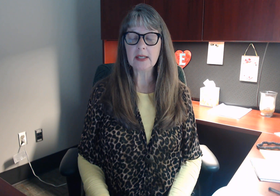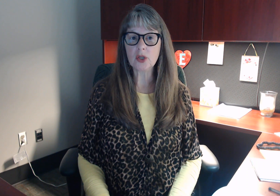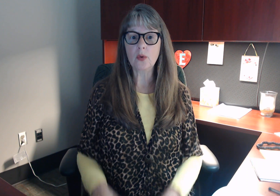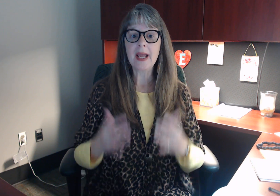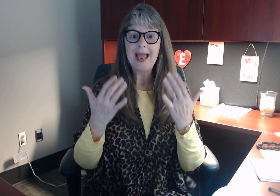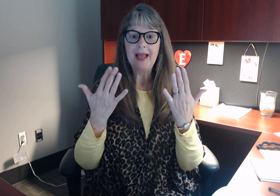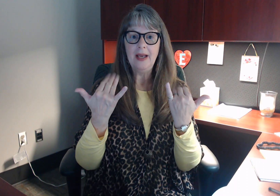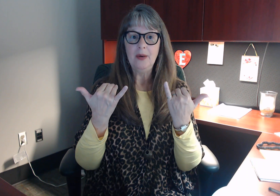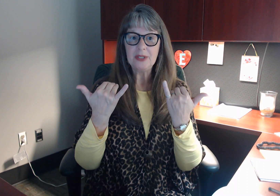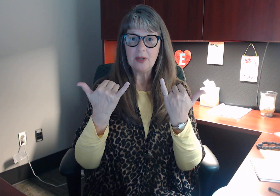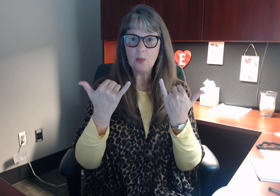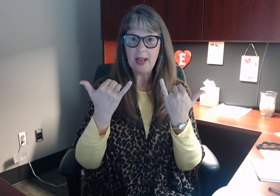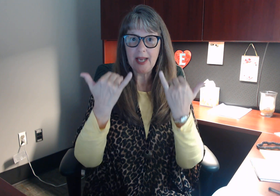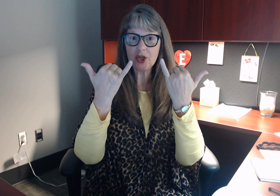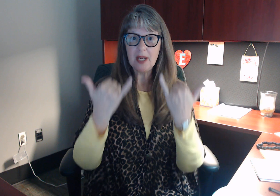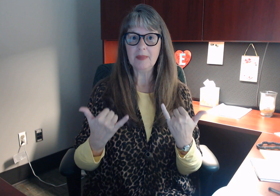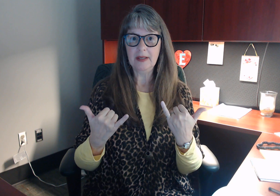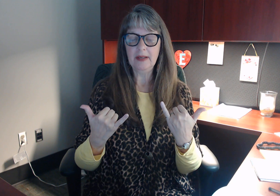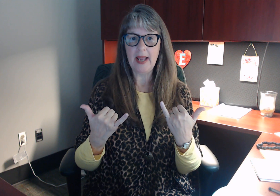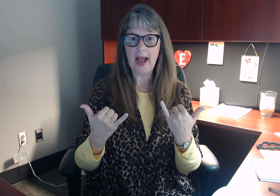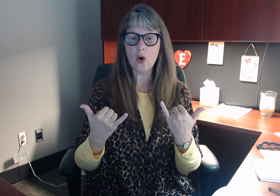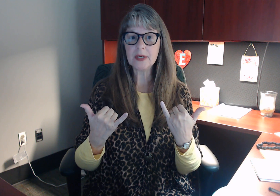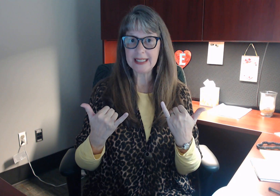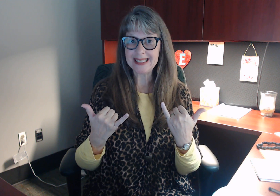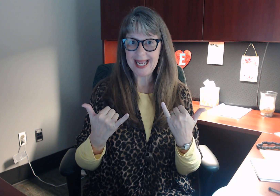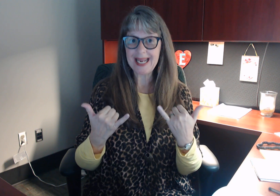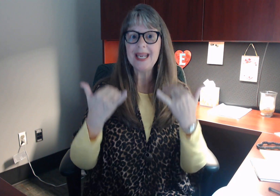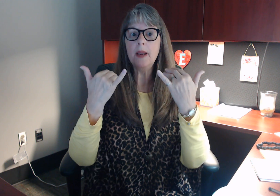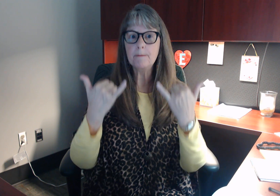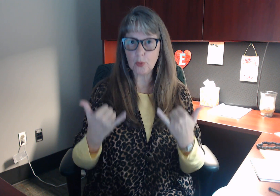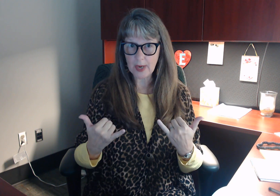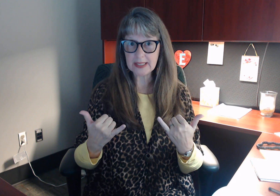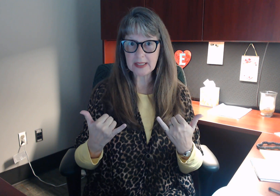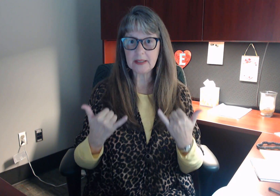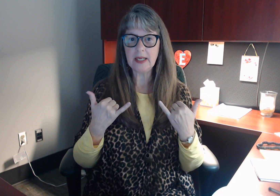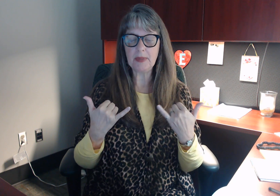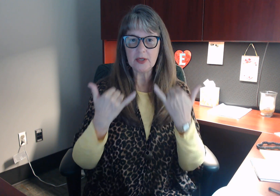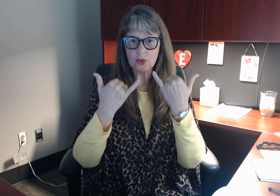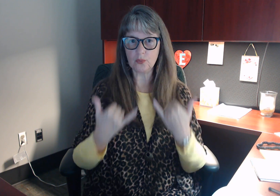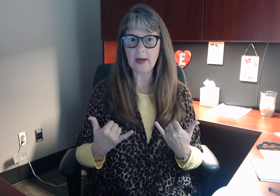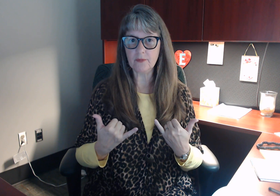so we still have the Y hand shape. Now, today, present, because it's right in front of